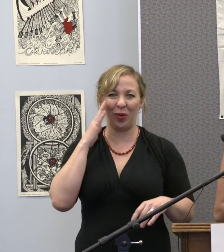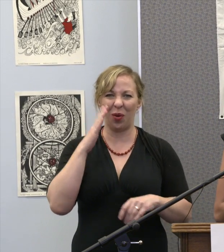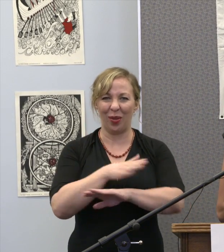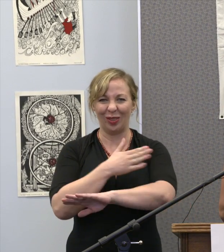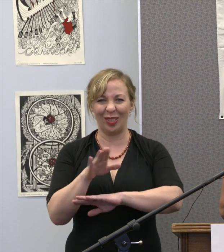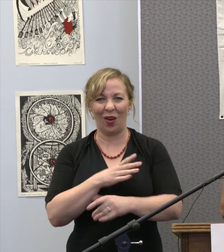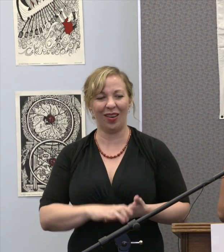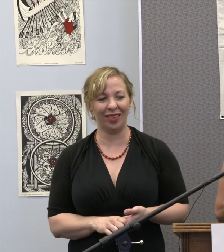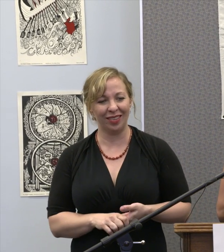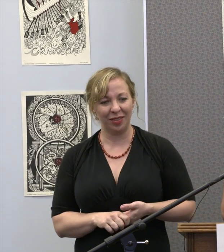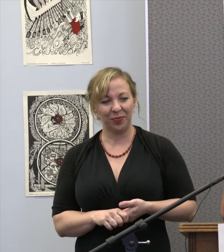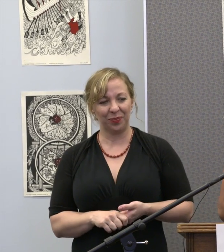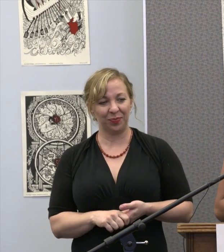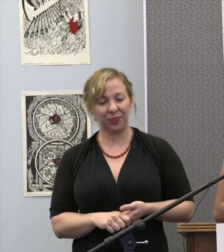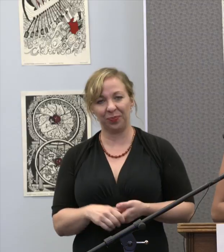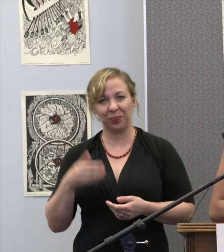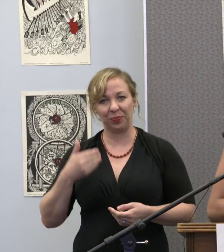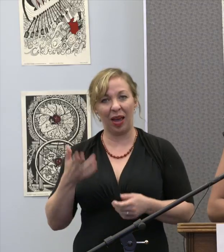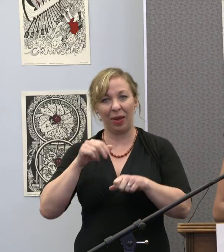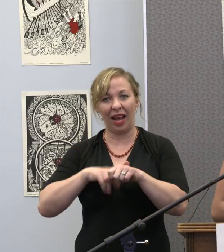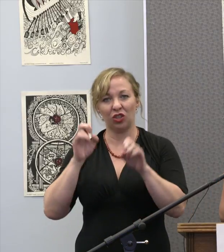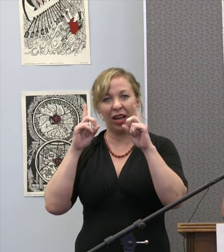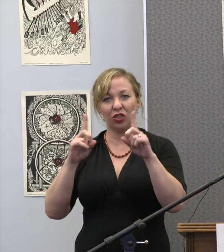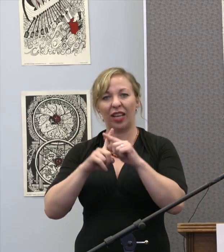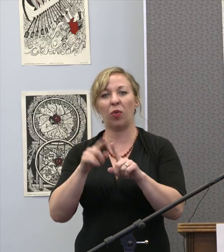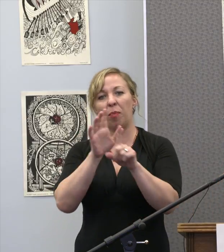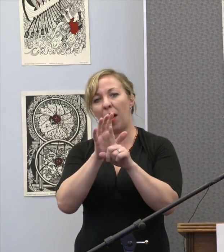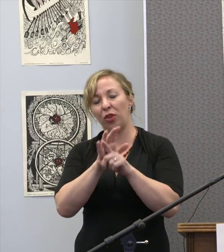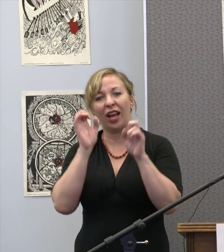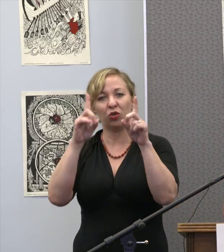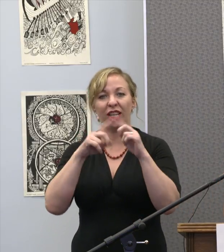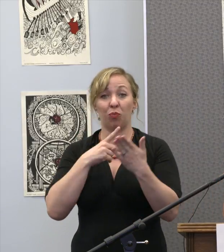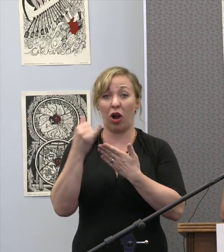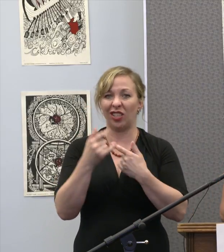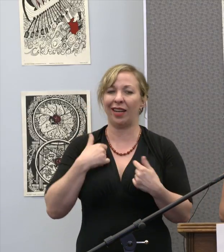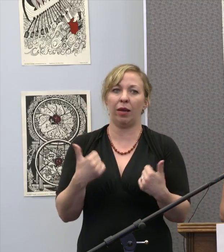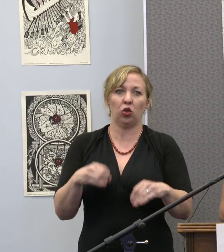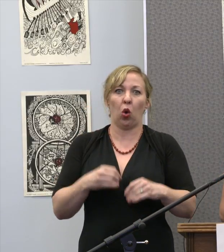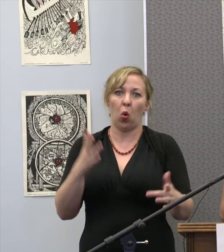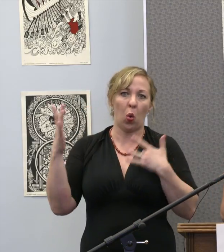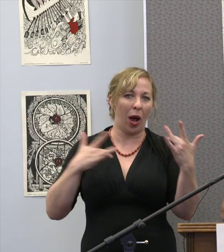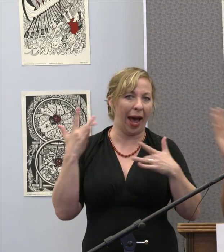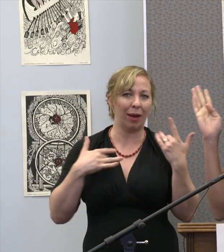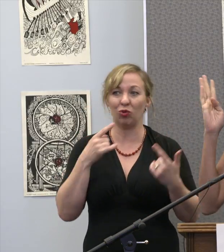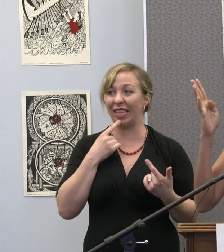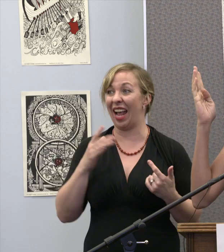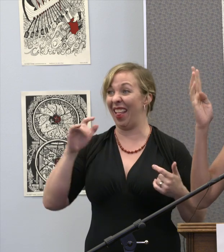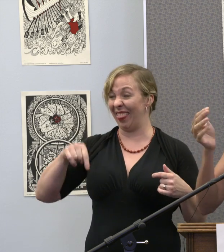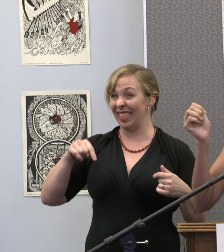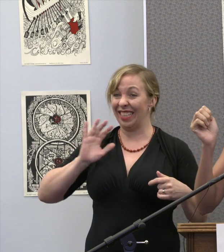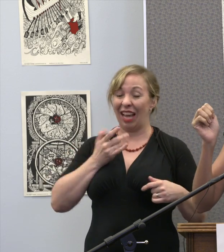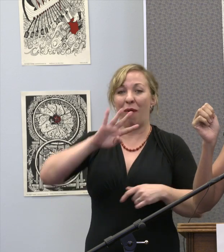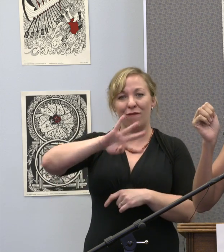the song. I'm a national educator with the Poplar Education Project, and I am so hyped to say this is our